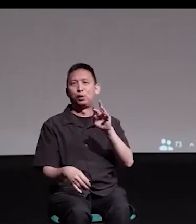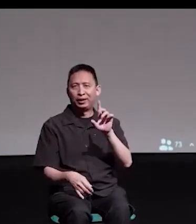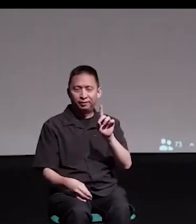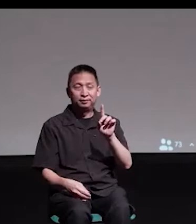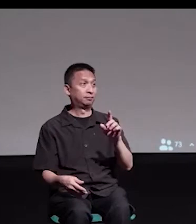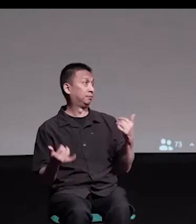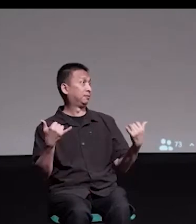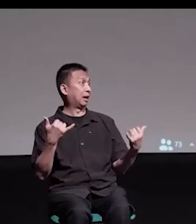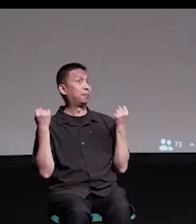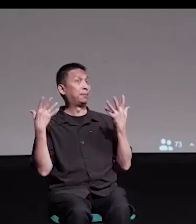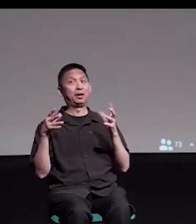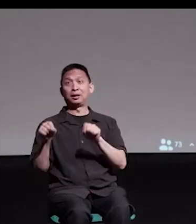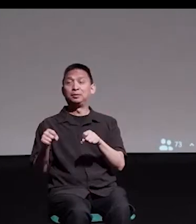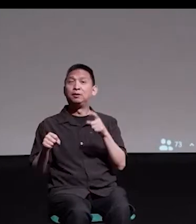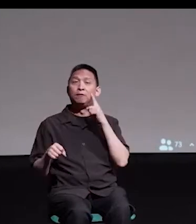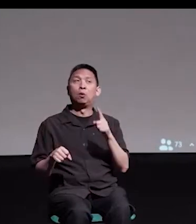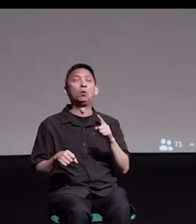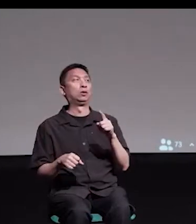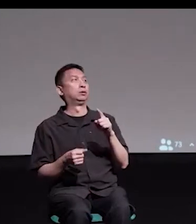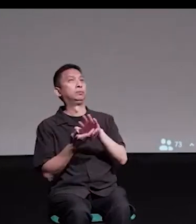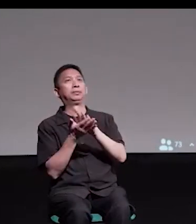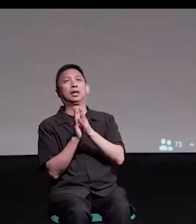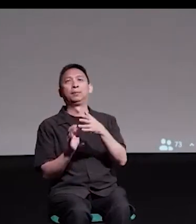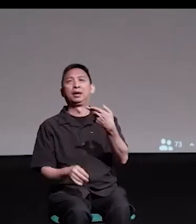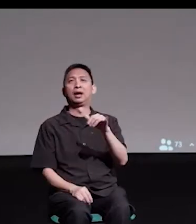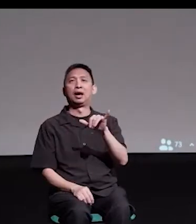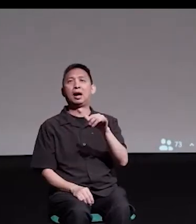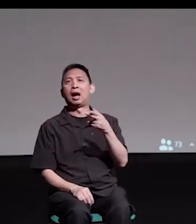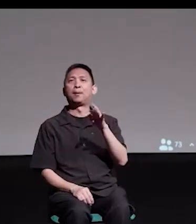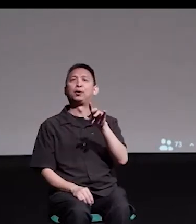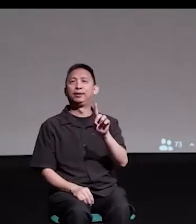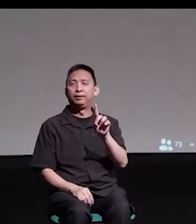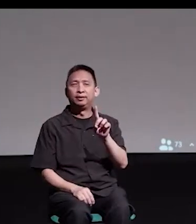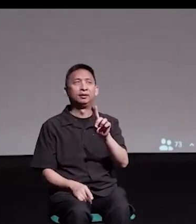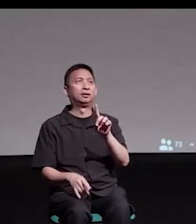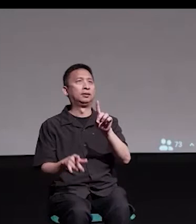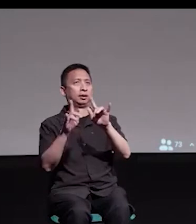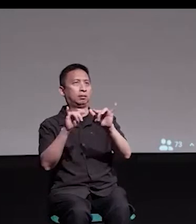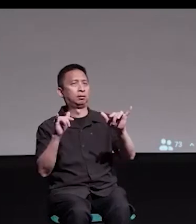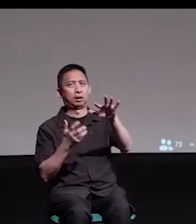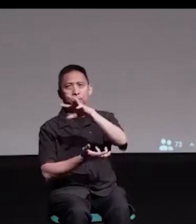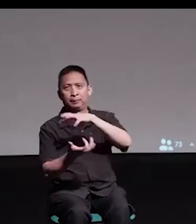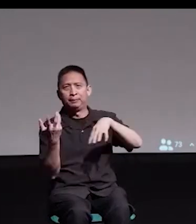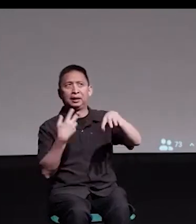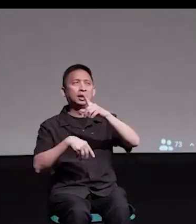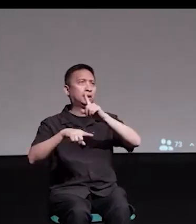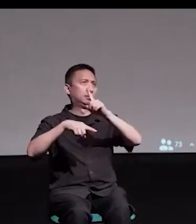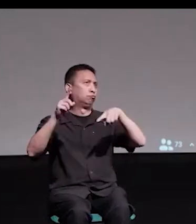and the millions of ways that you can approach that. I mean, that's